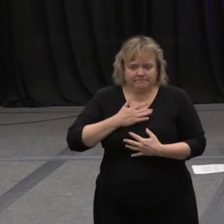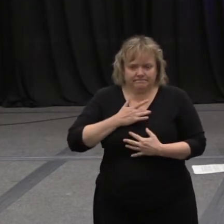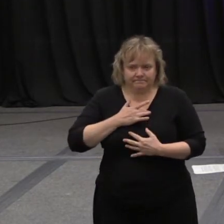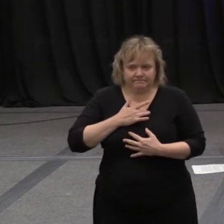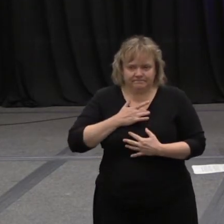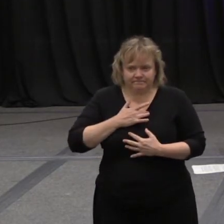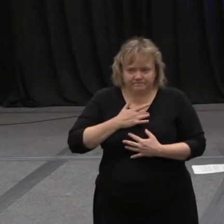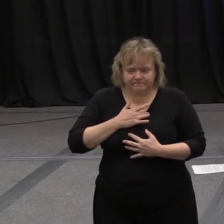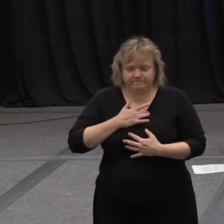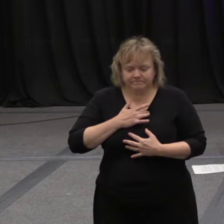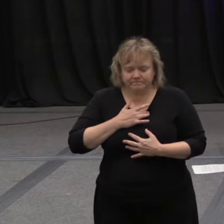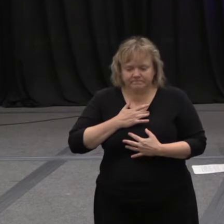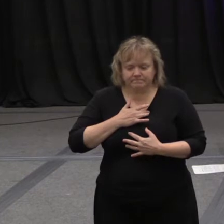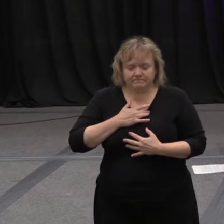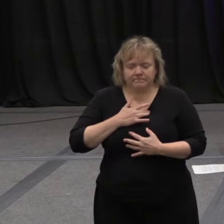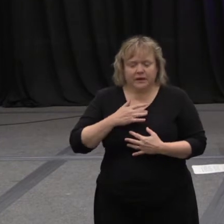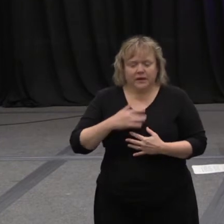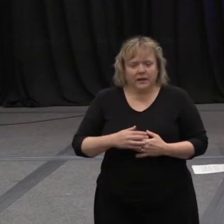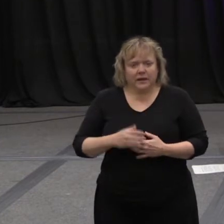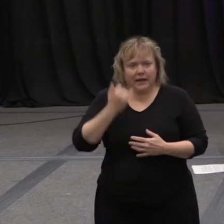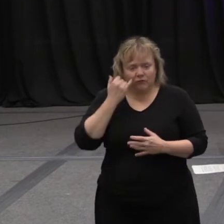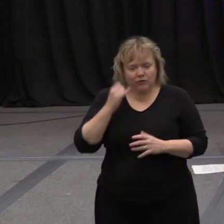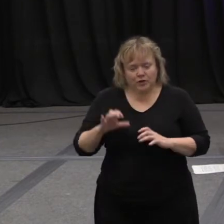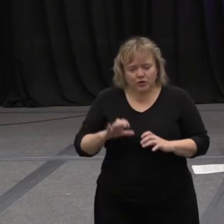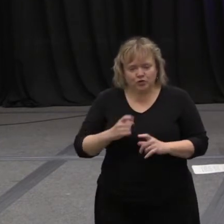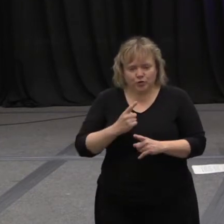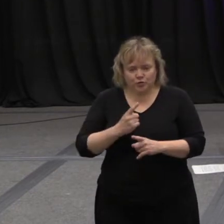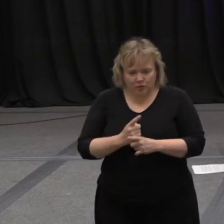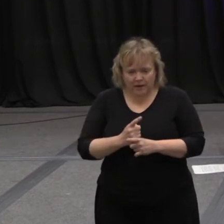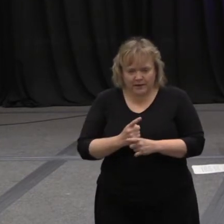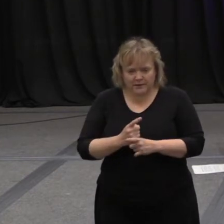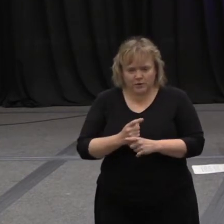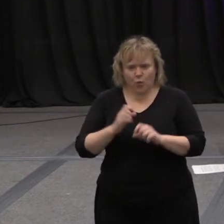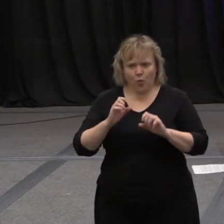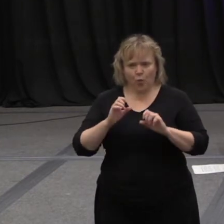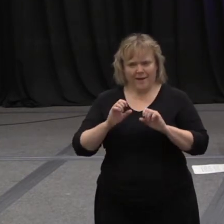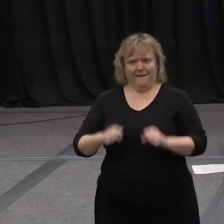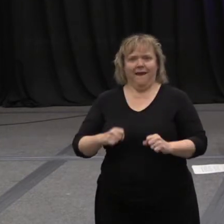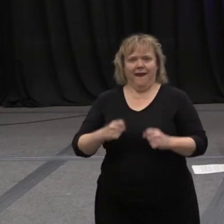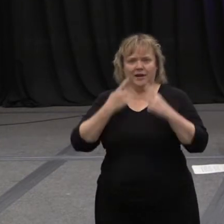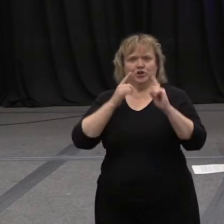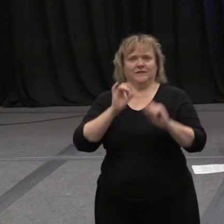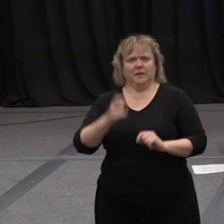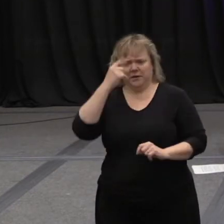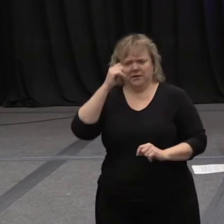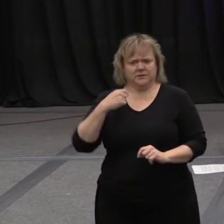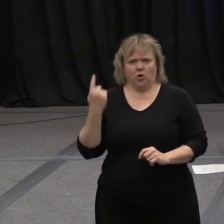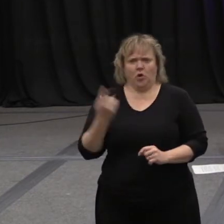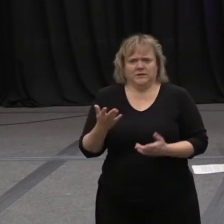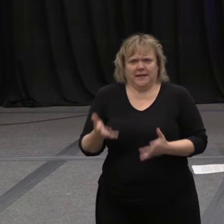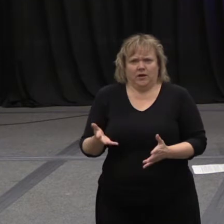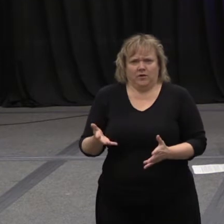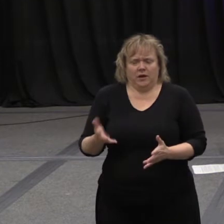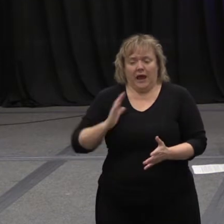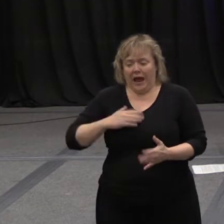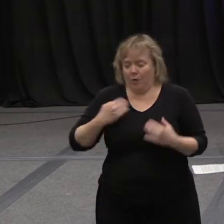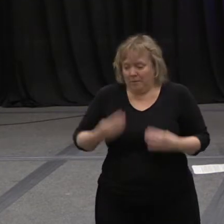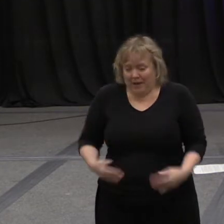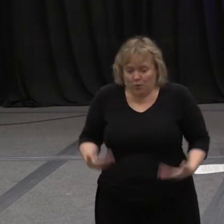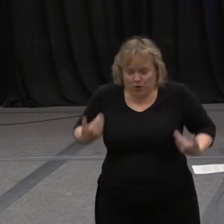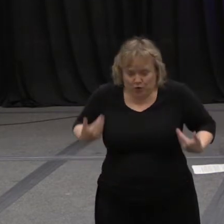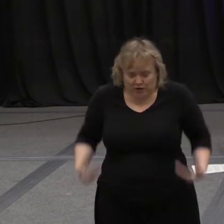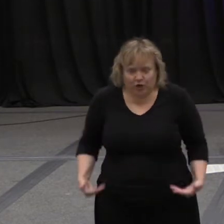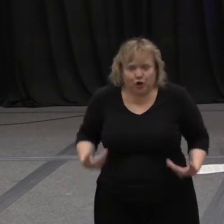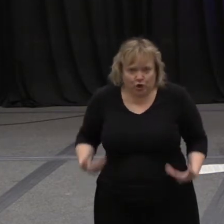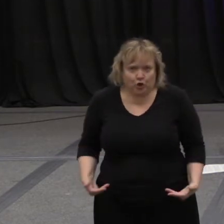And if we do it properly through prayer or our body, we can get there anytime, because it's always available to us, because our bodies, we are in it all the